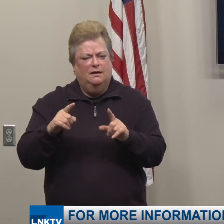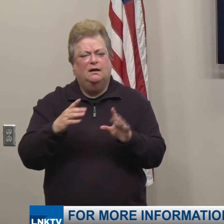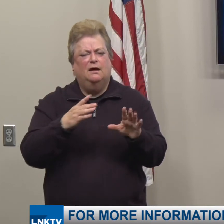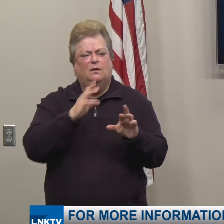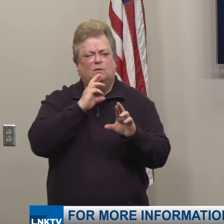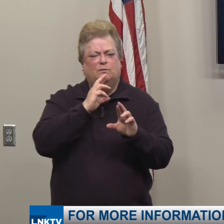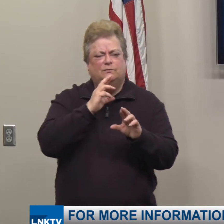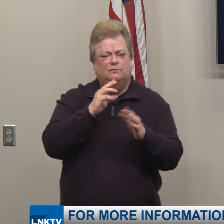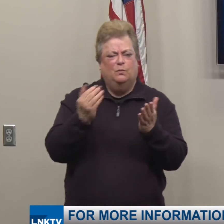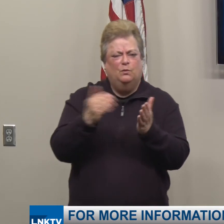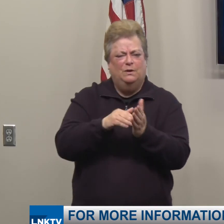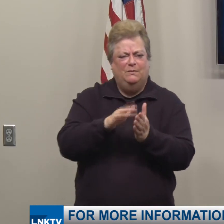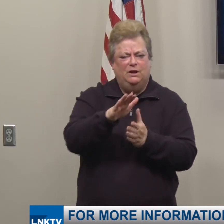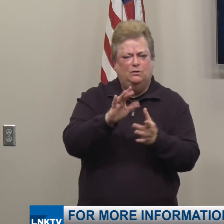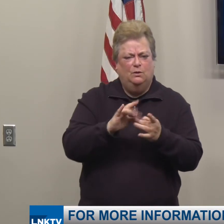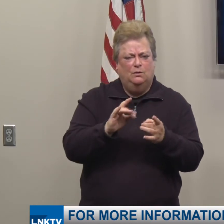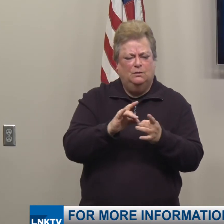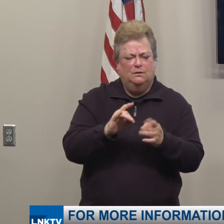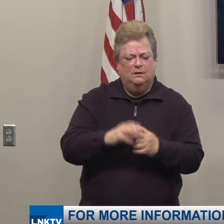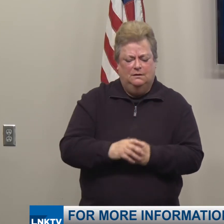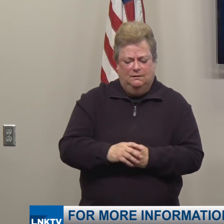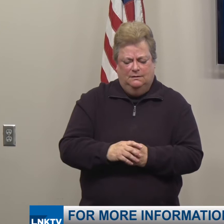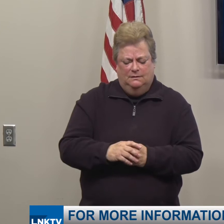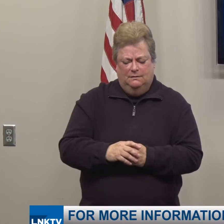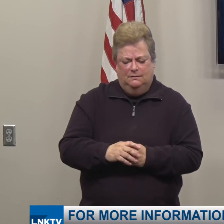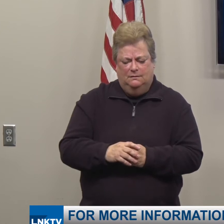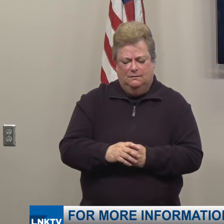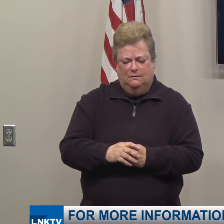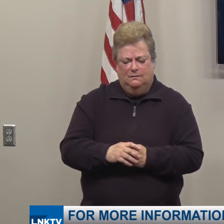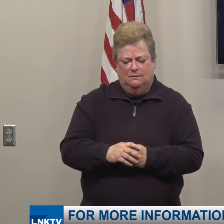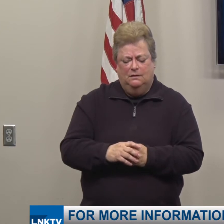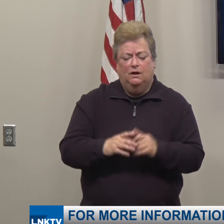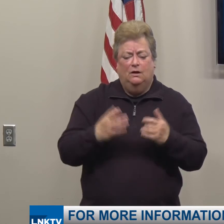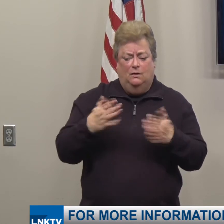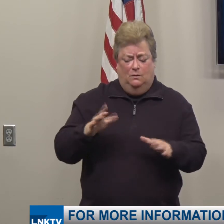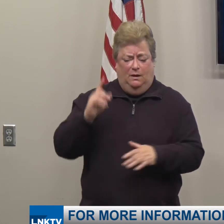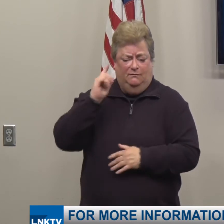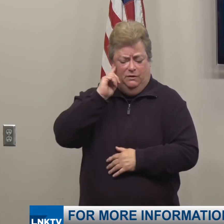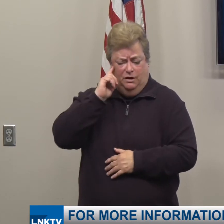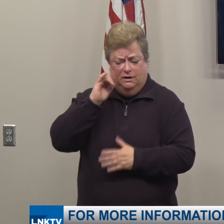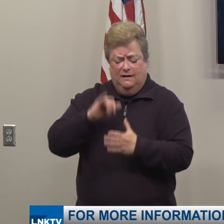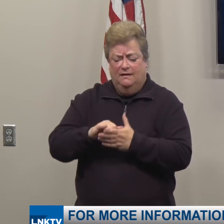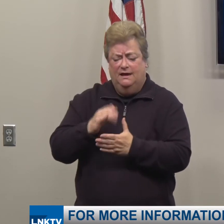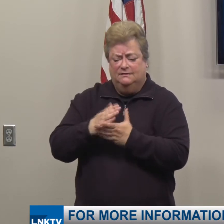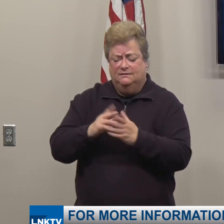you repeat that, Bill? Yeah, we have heard some people